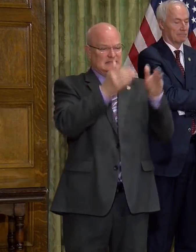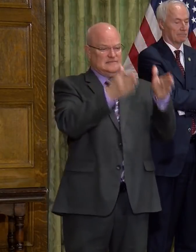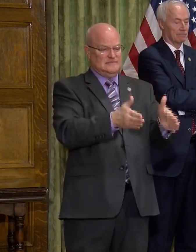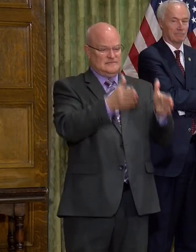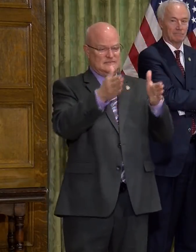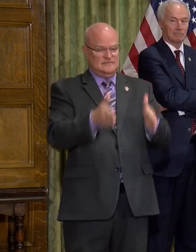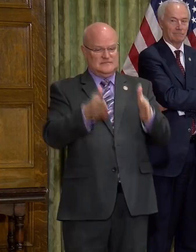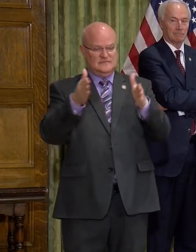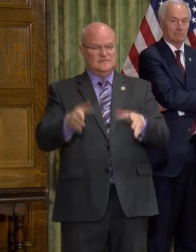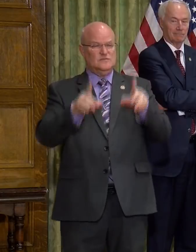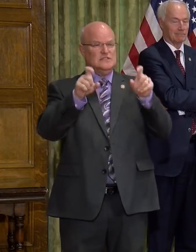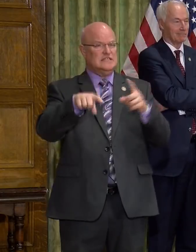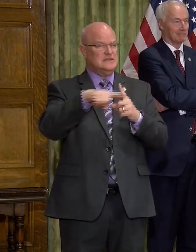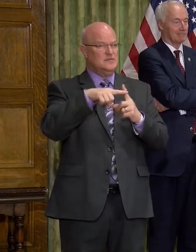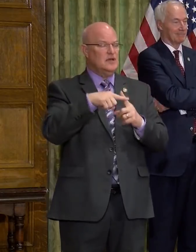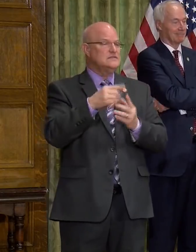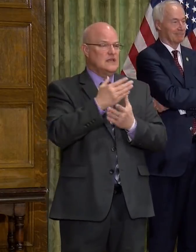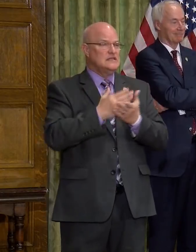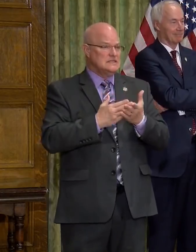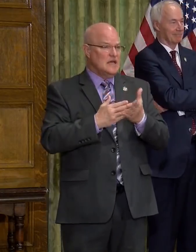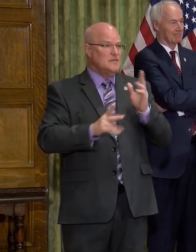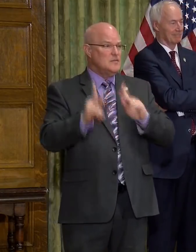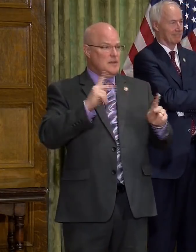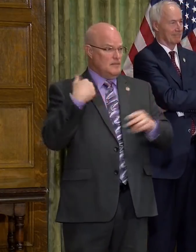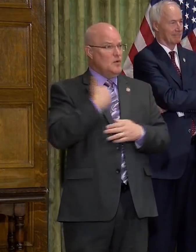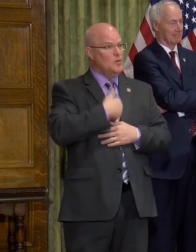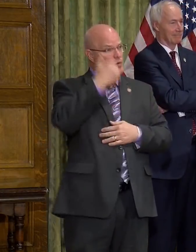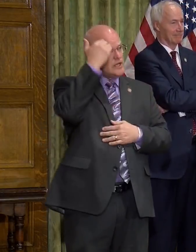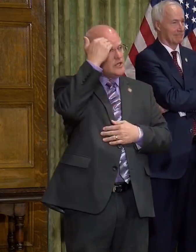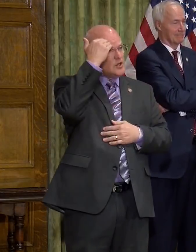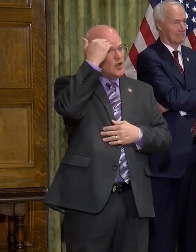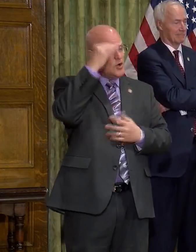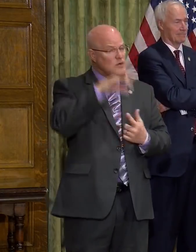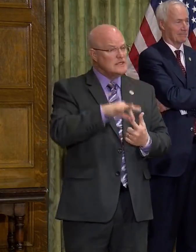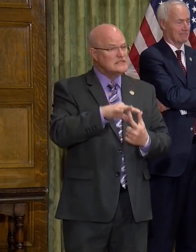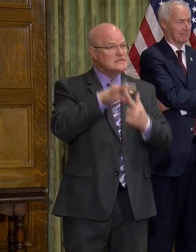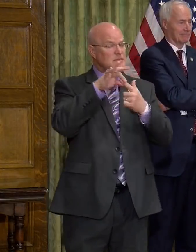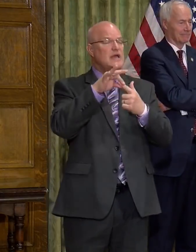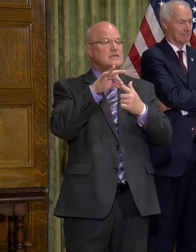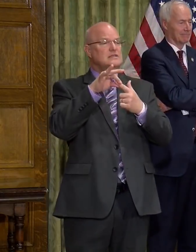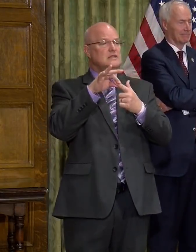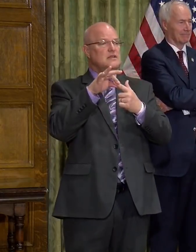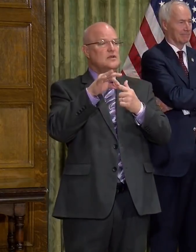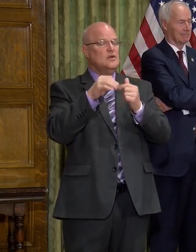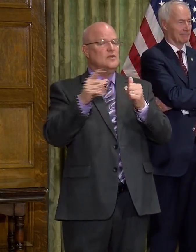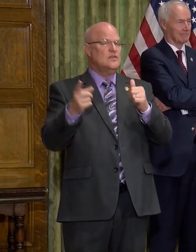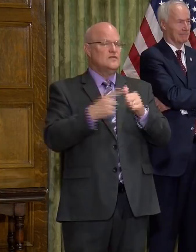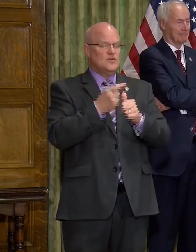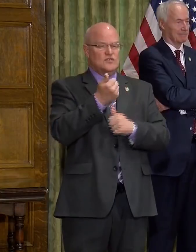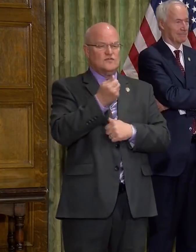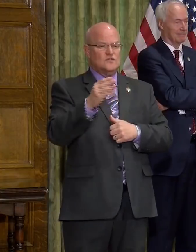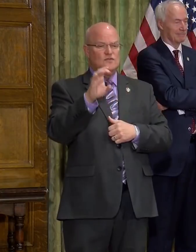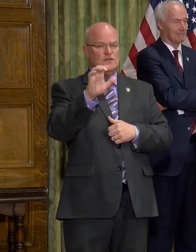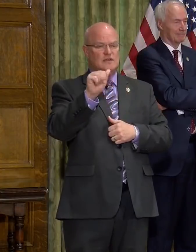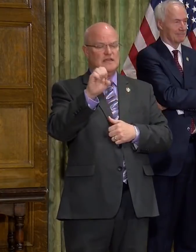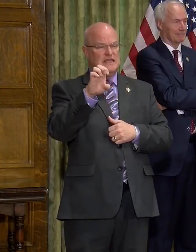who tested positive. In some cases, we do know, especially in the first few